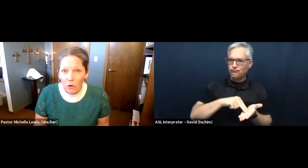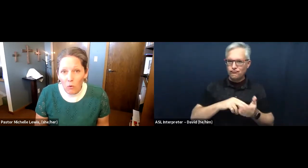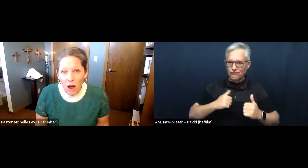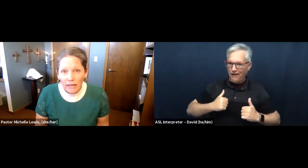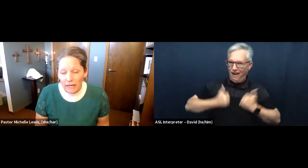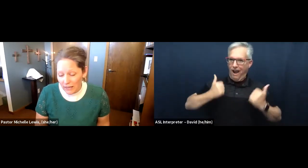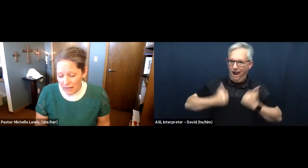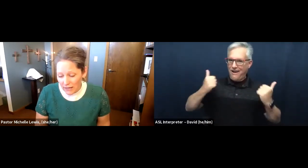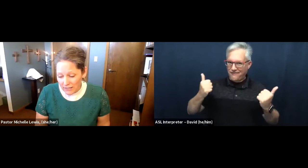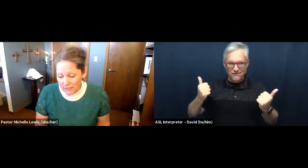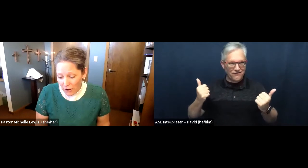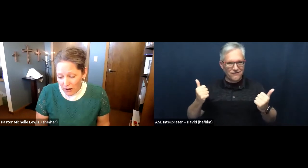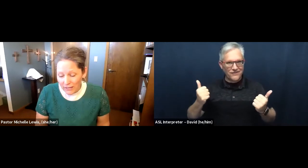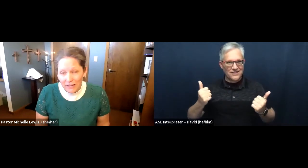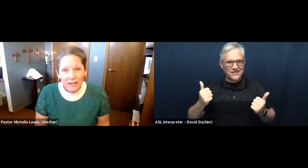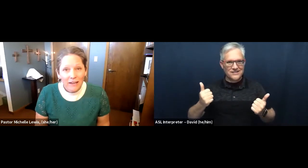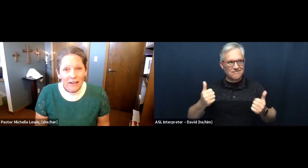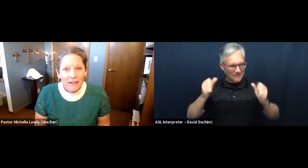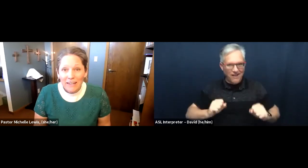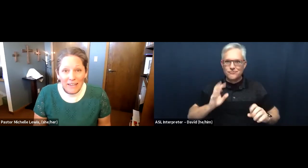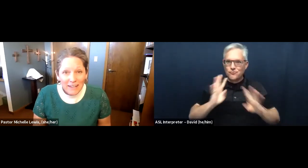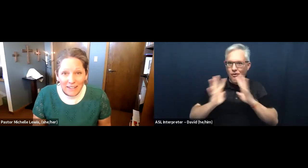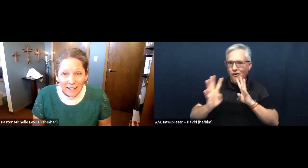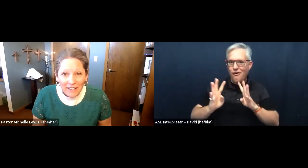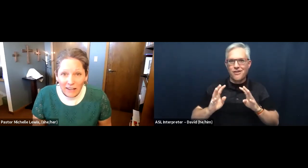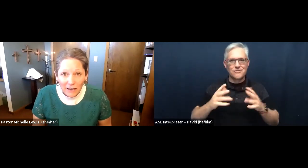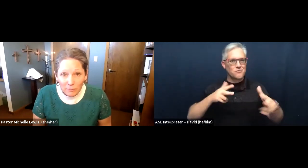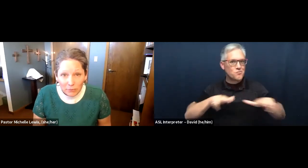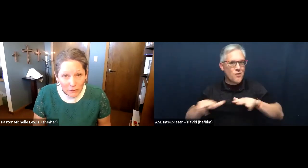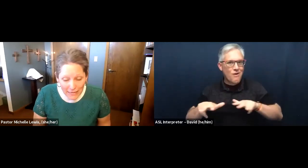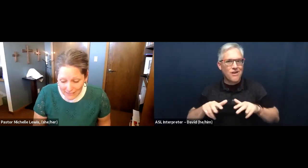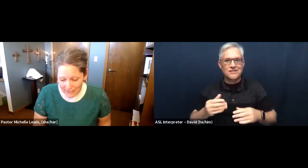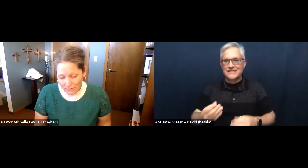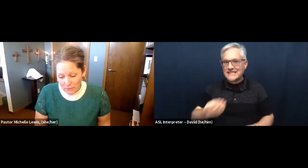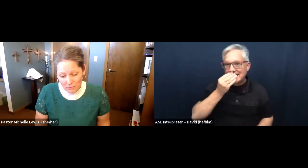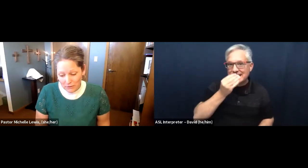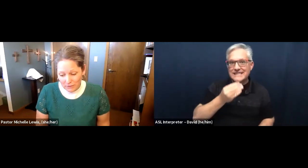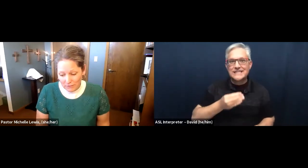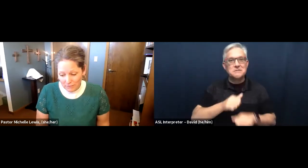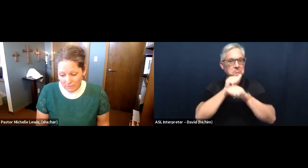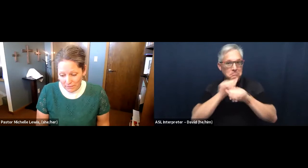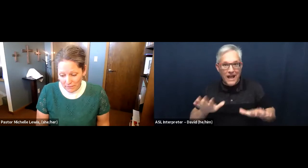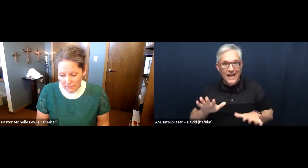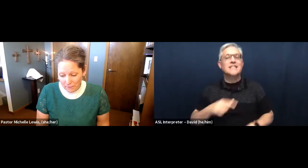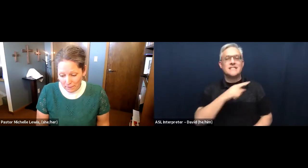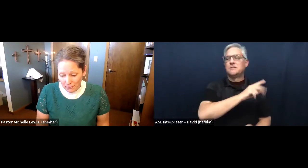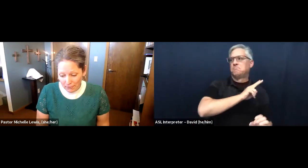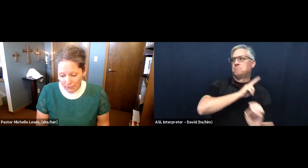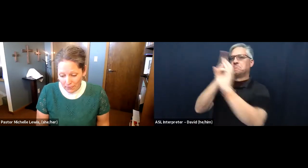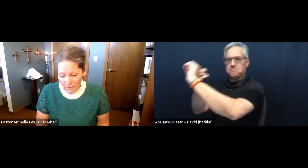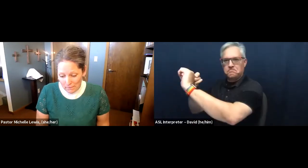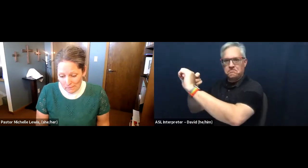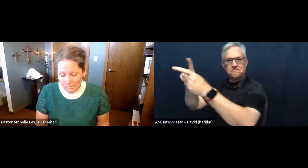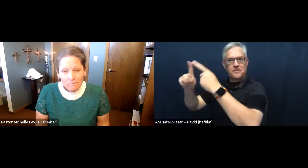leaves walking and talking, eating and blessing people.